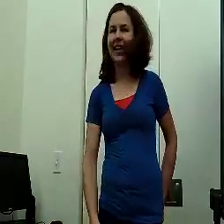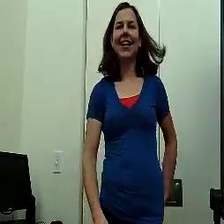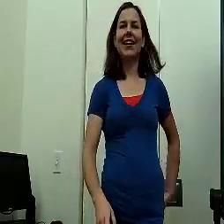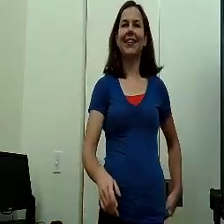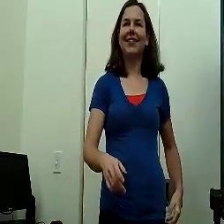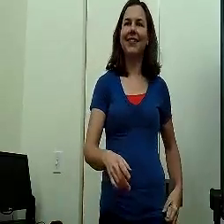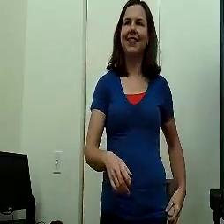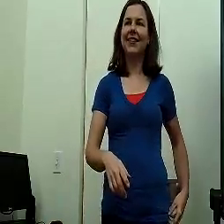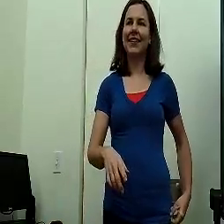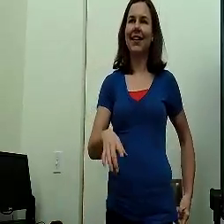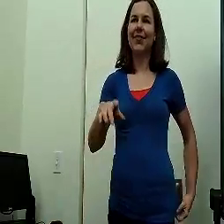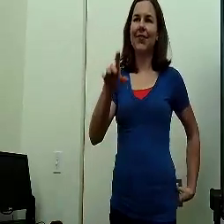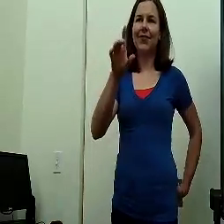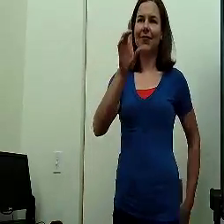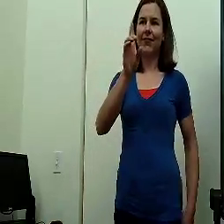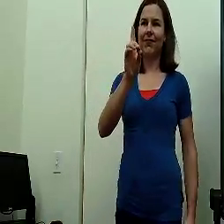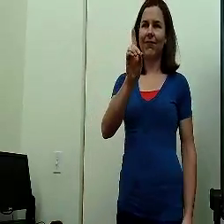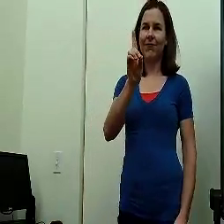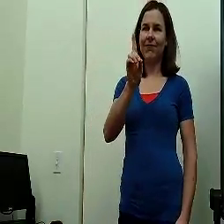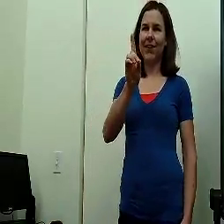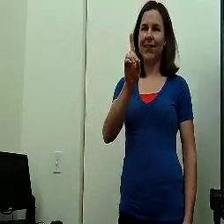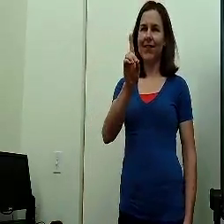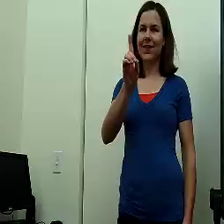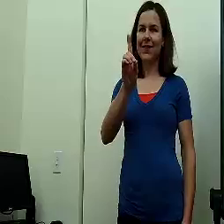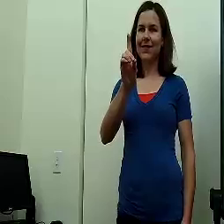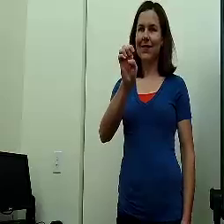Okay, here's one to know.